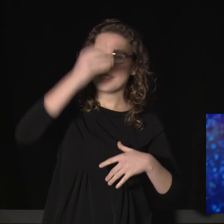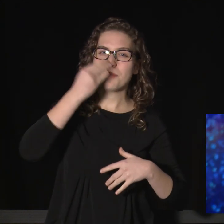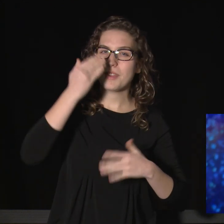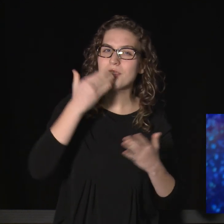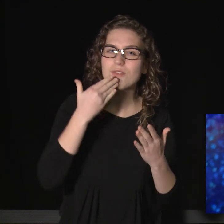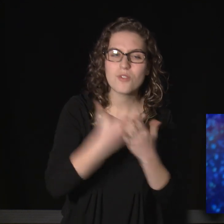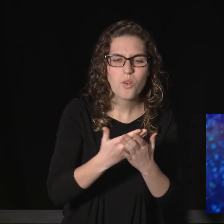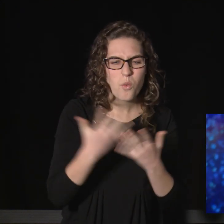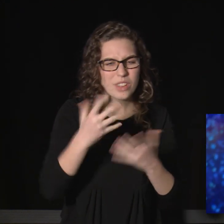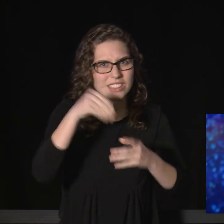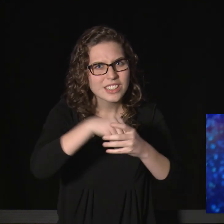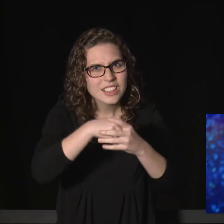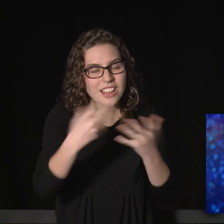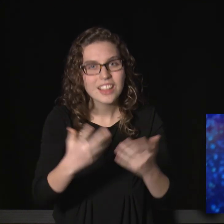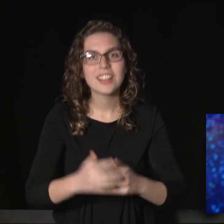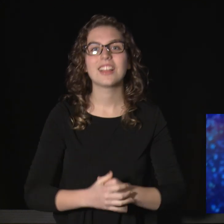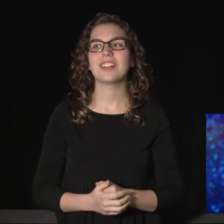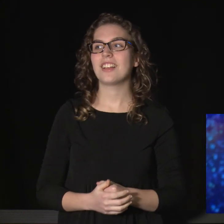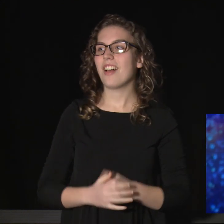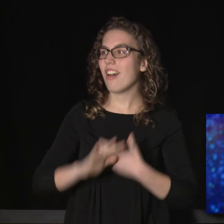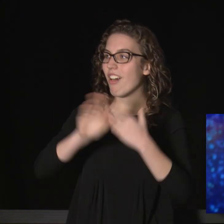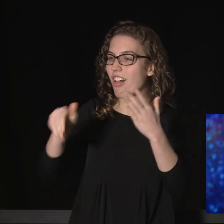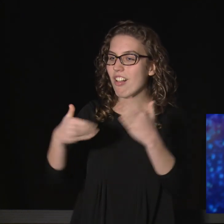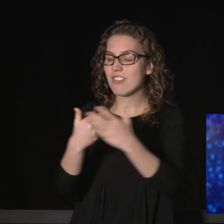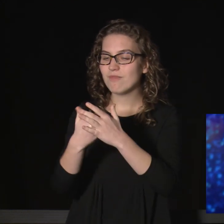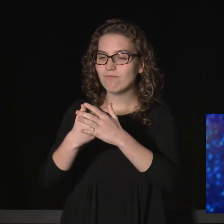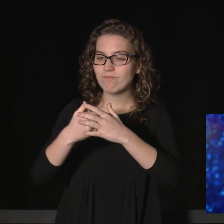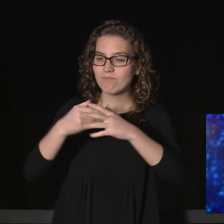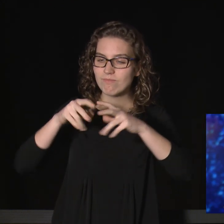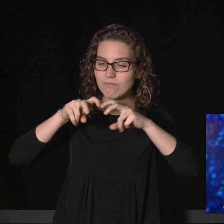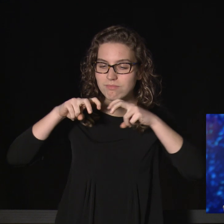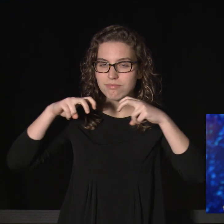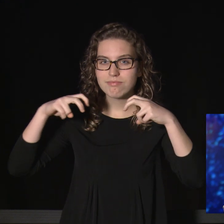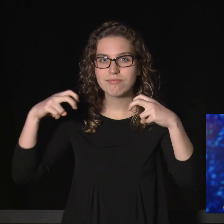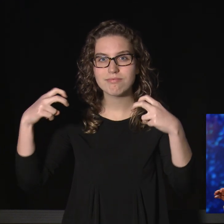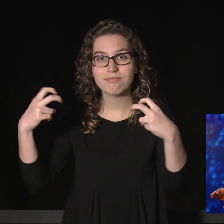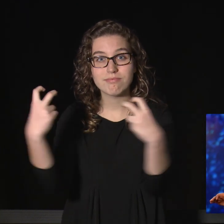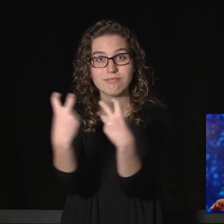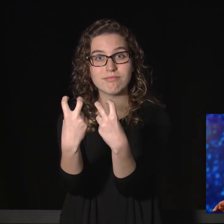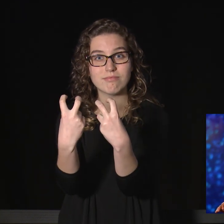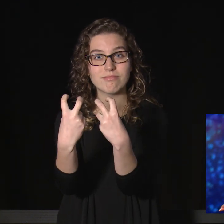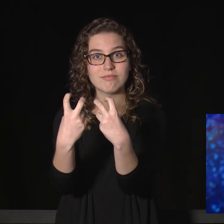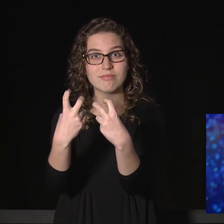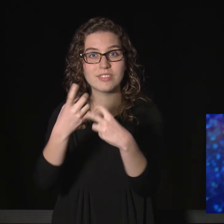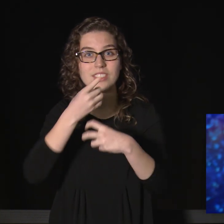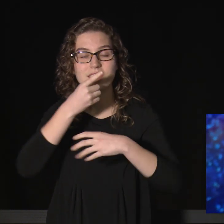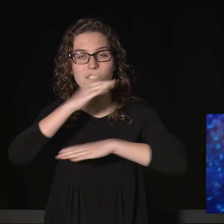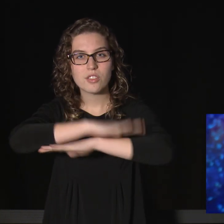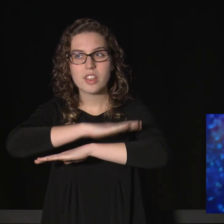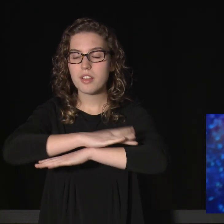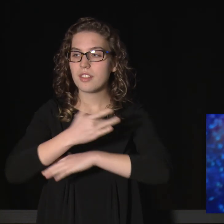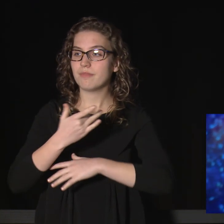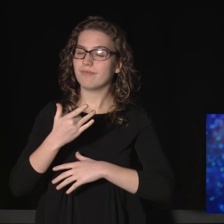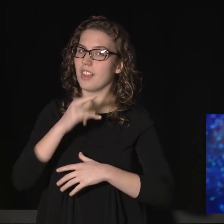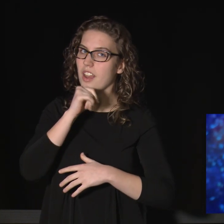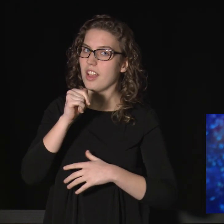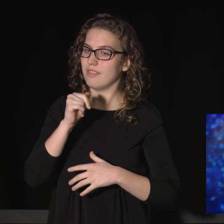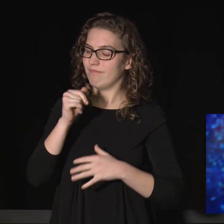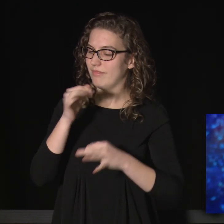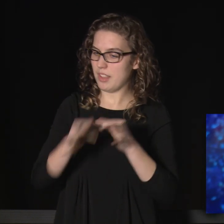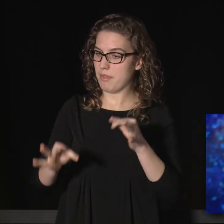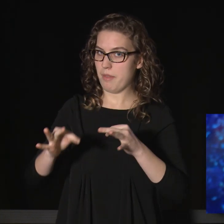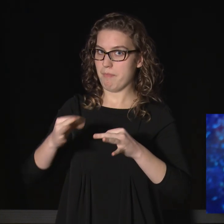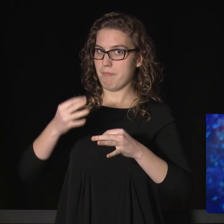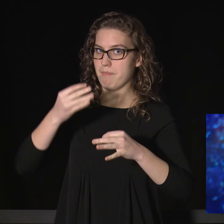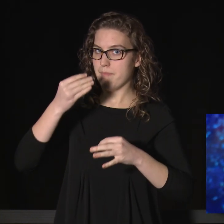in it? Then we're all going to sit down around the dinner table, and I'm going to, you know, it's not just the meal, it's the